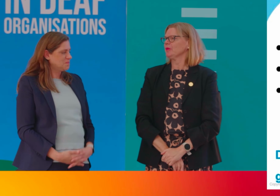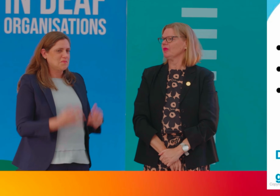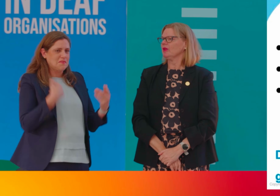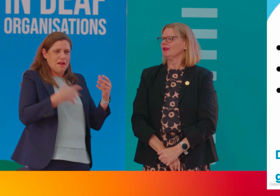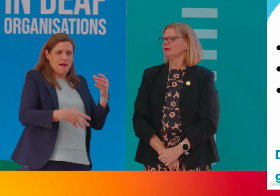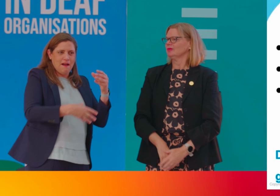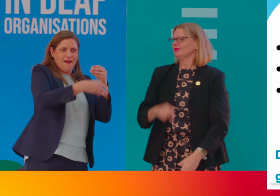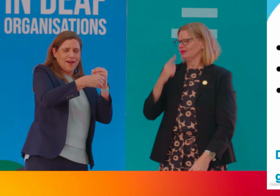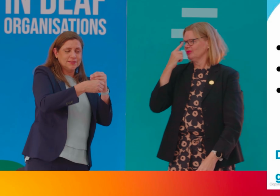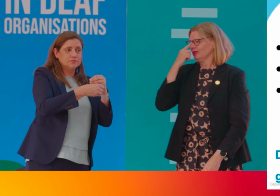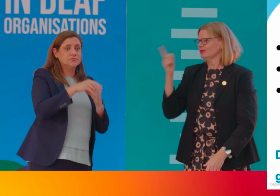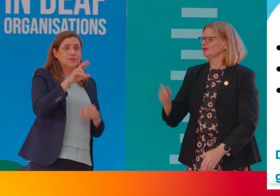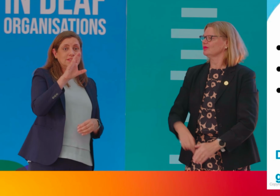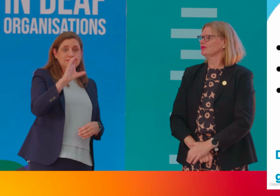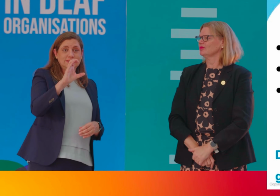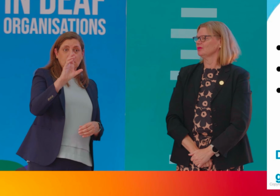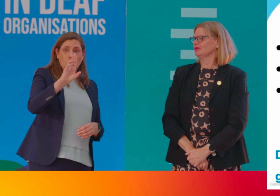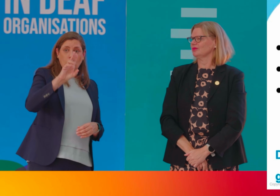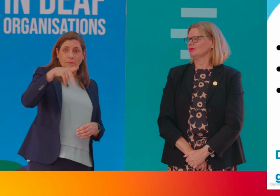of disability.